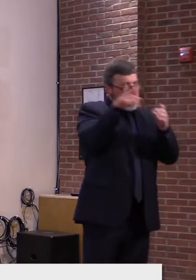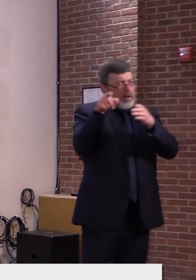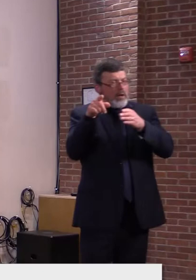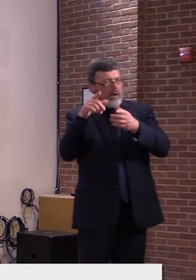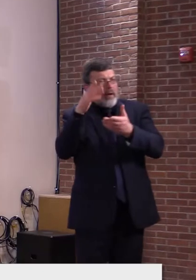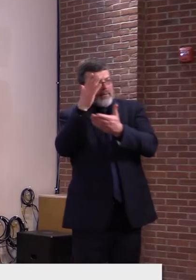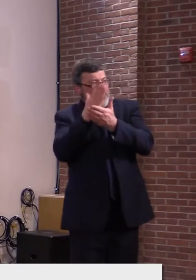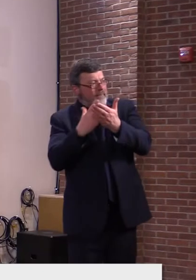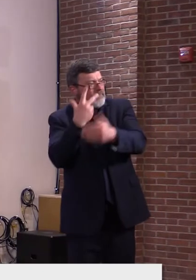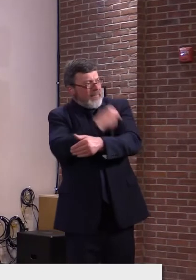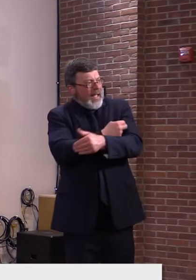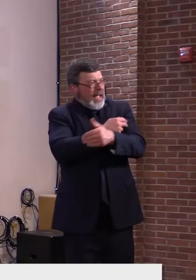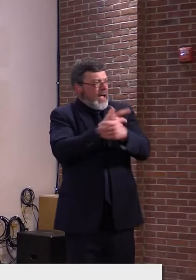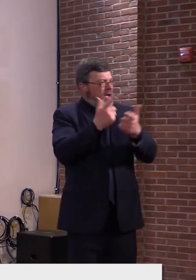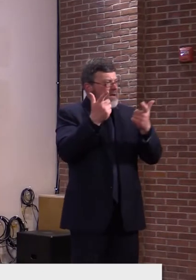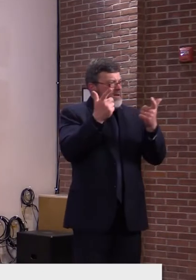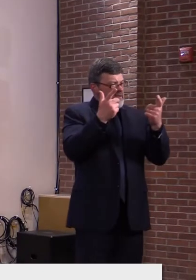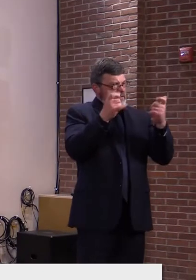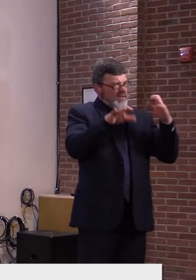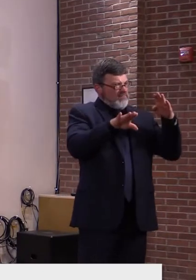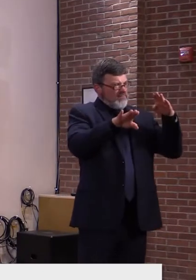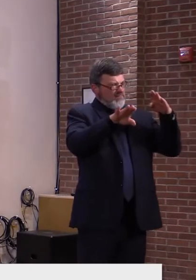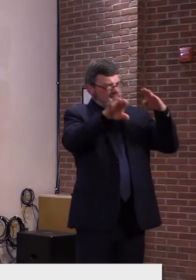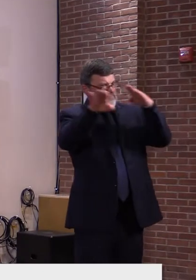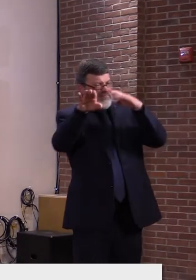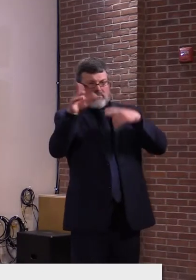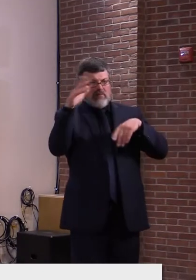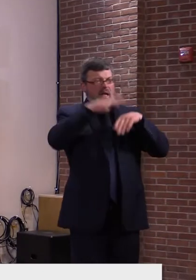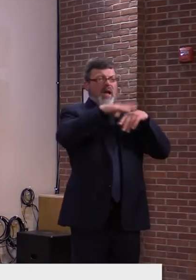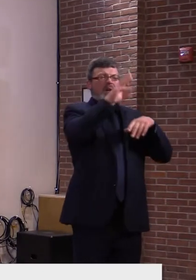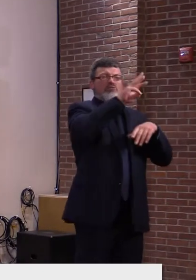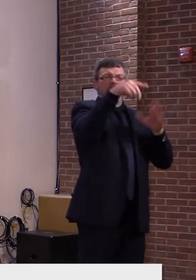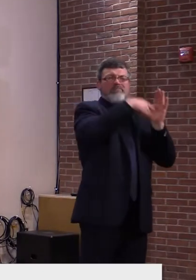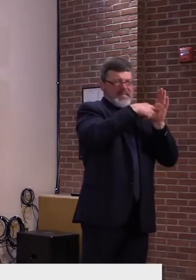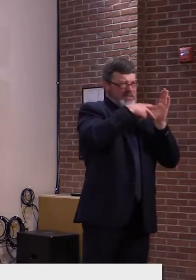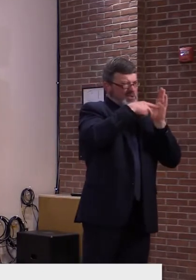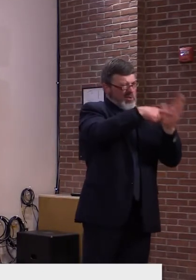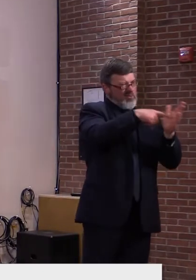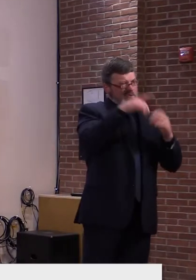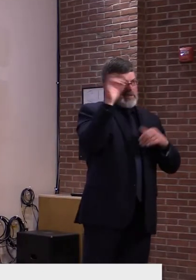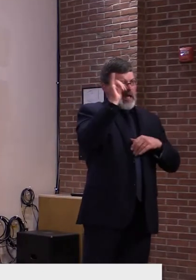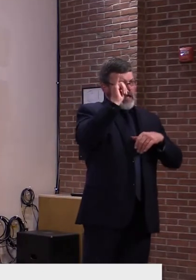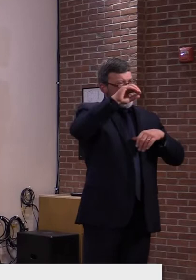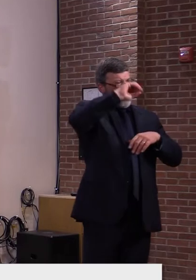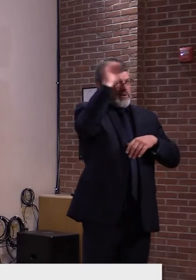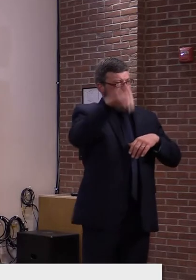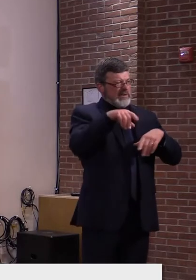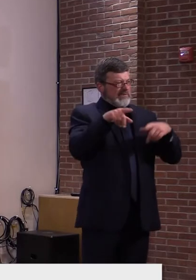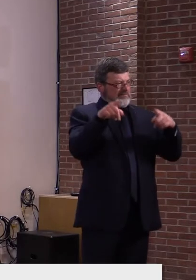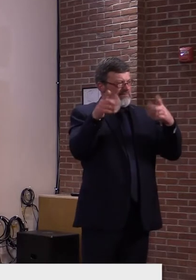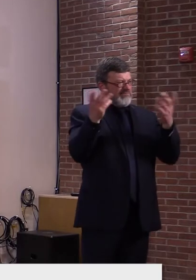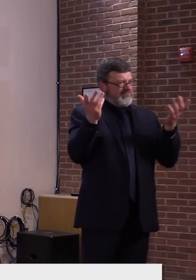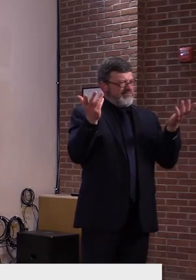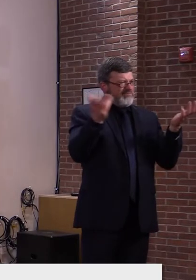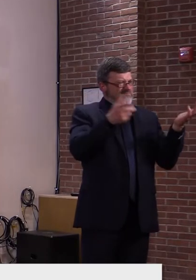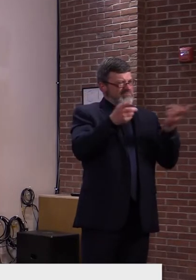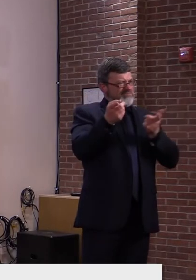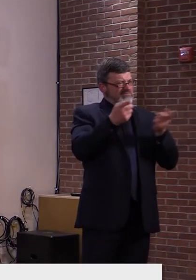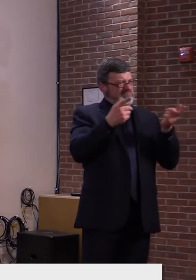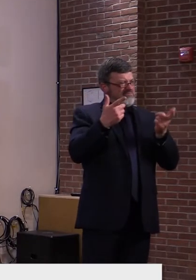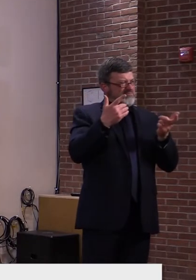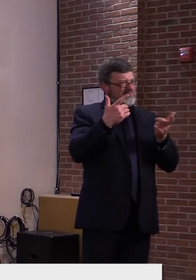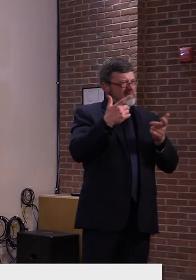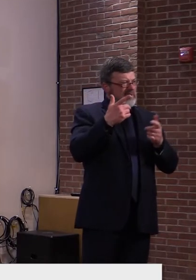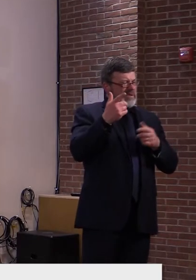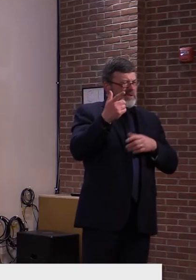same percentage over the last week. How do you explain that when vaccinated people and unvaccinated people